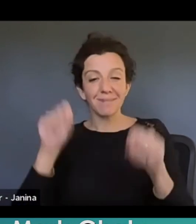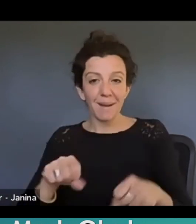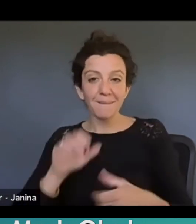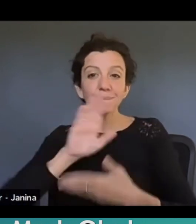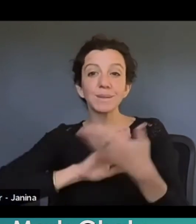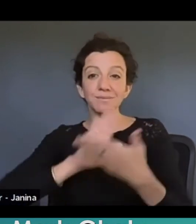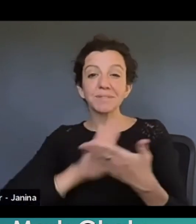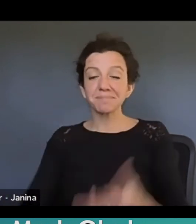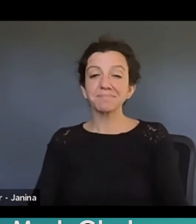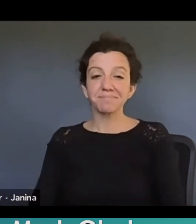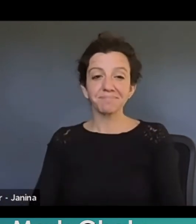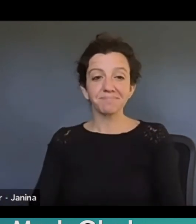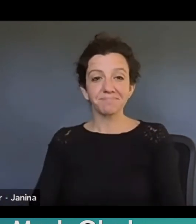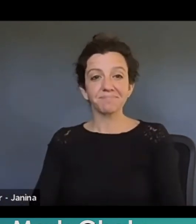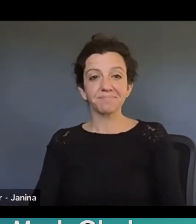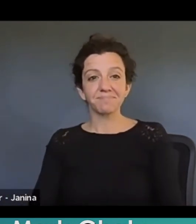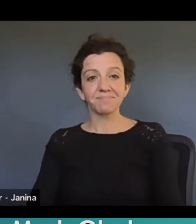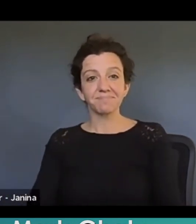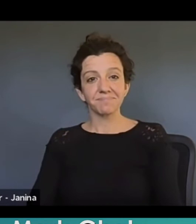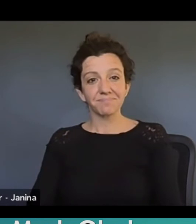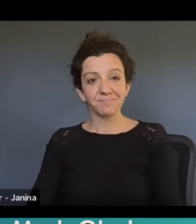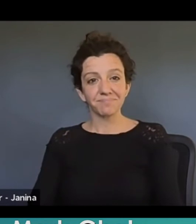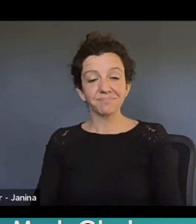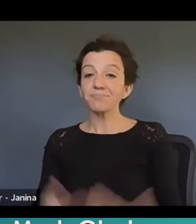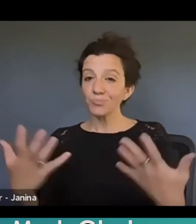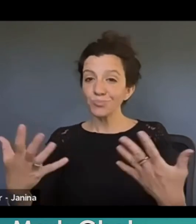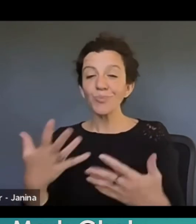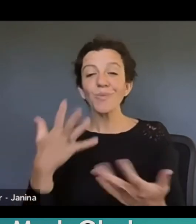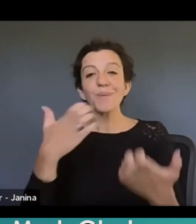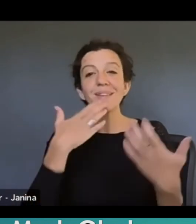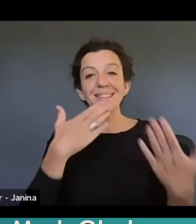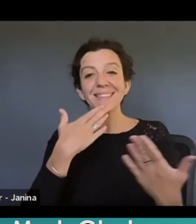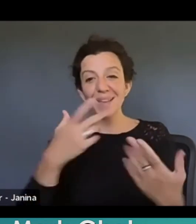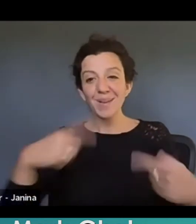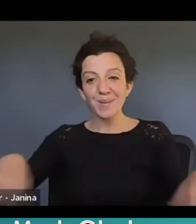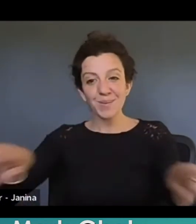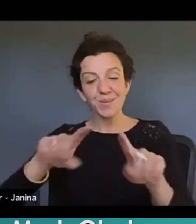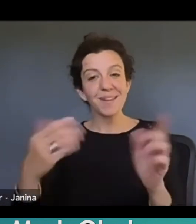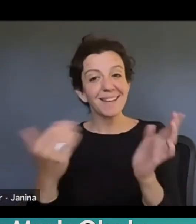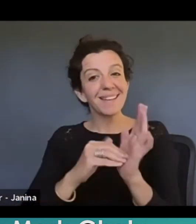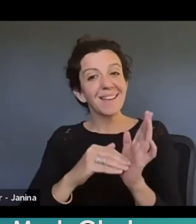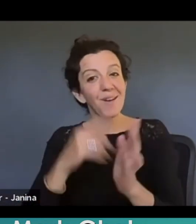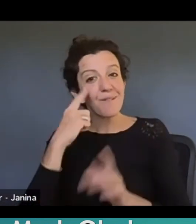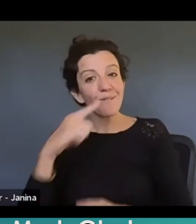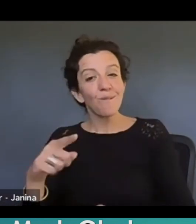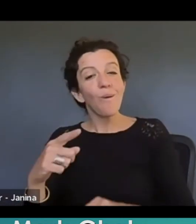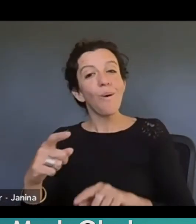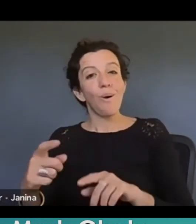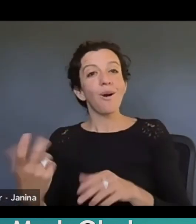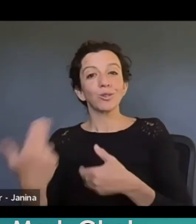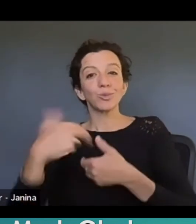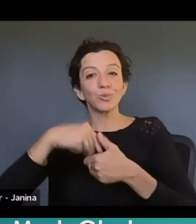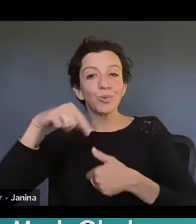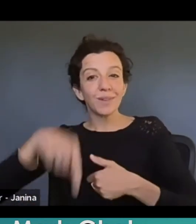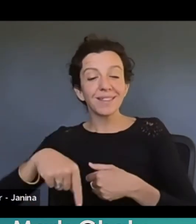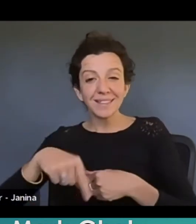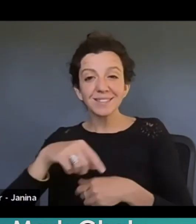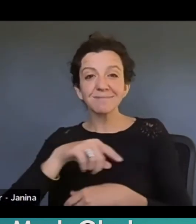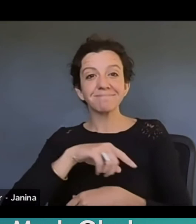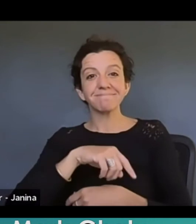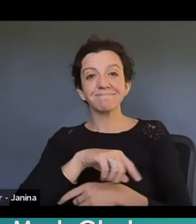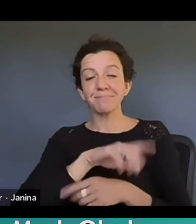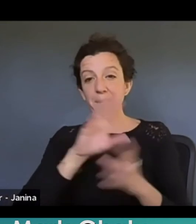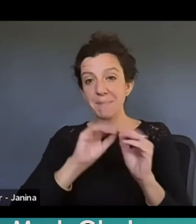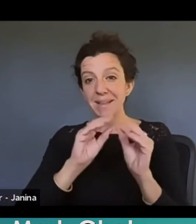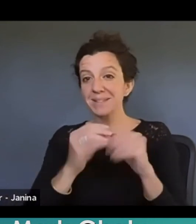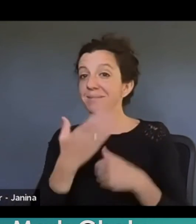place. So with that, I just want to thank you again, as always, for joining us, for your questions. And